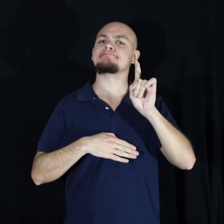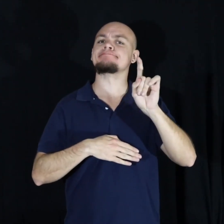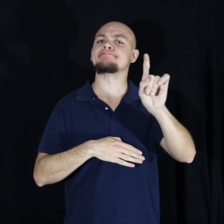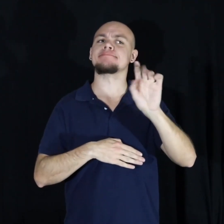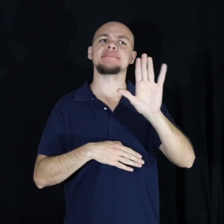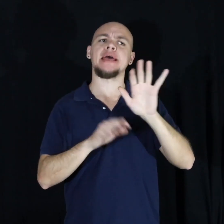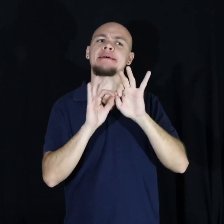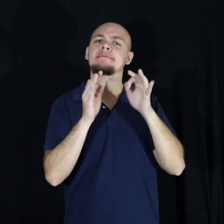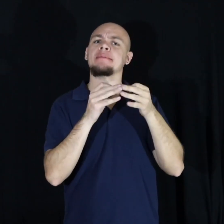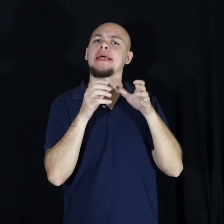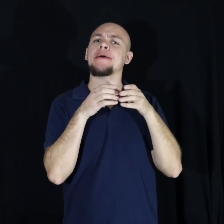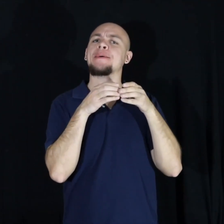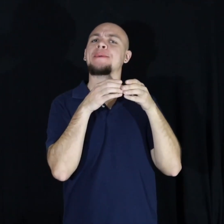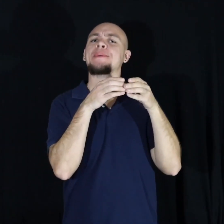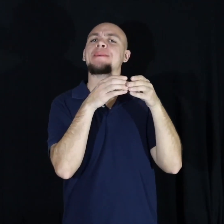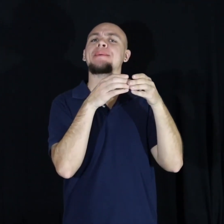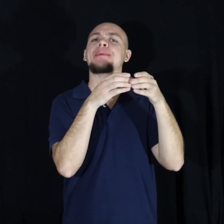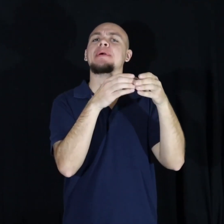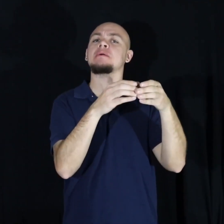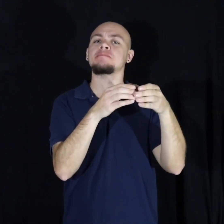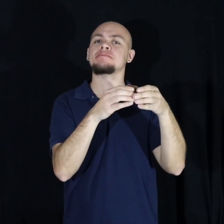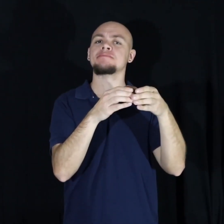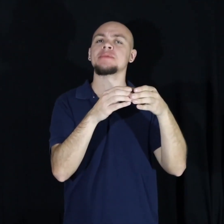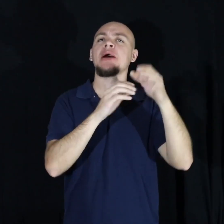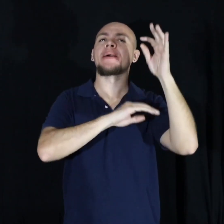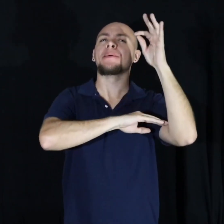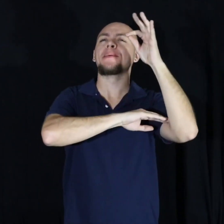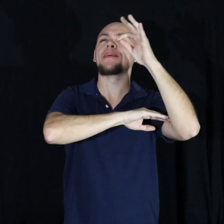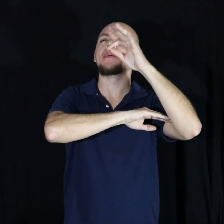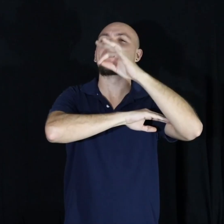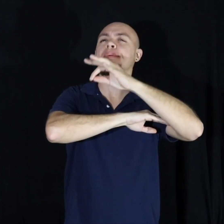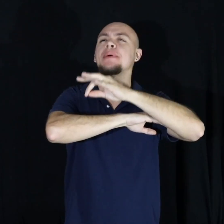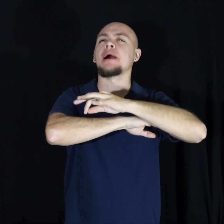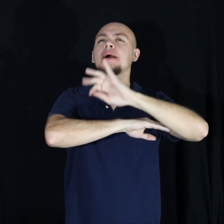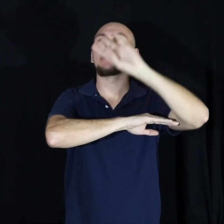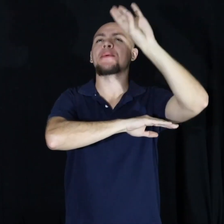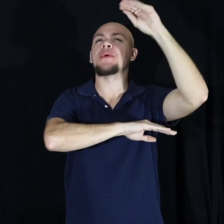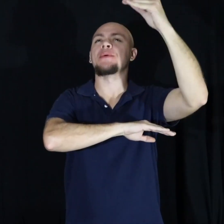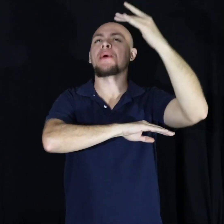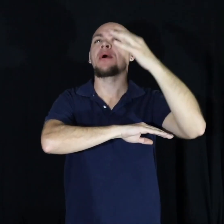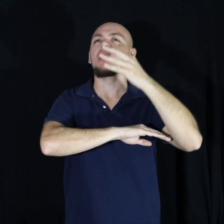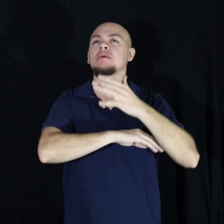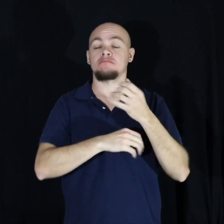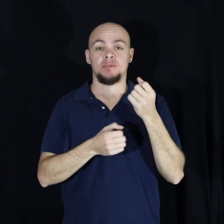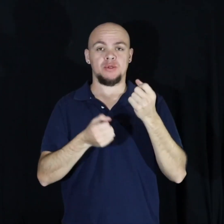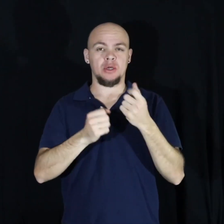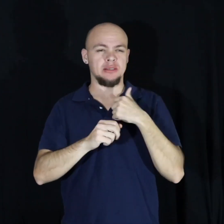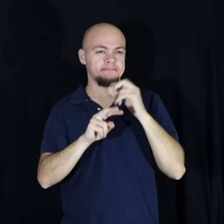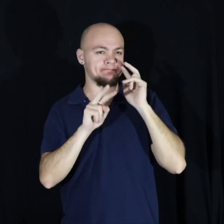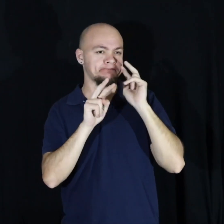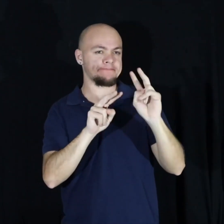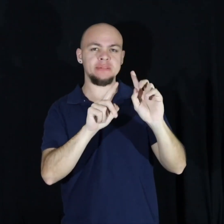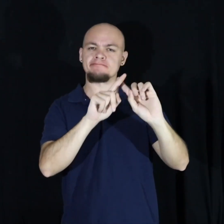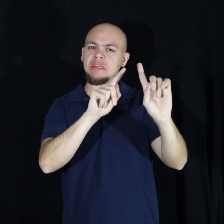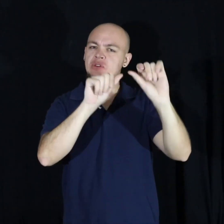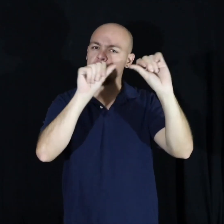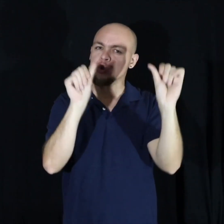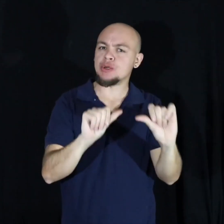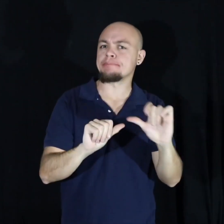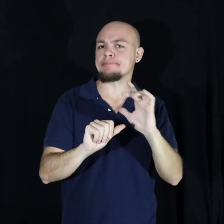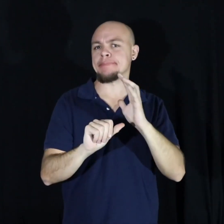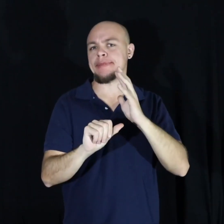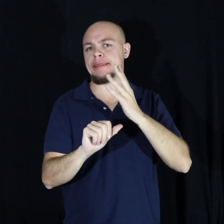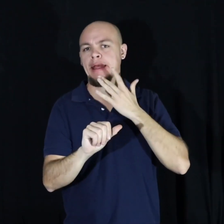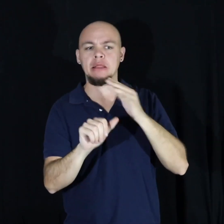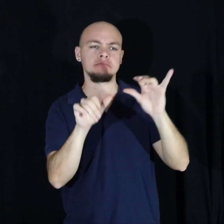their families, rays of evening sunlight shining down on us. I see cars in different shapes, colors,